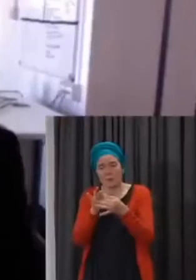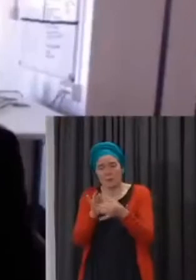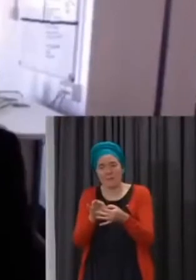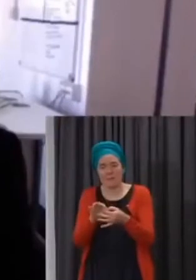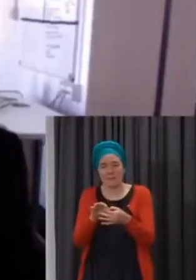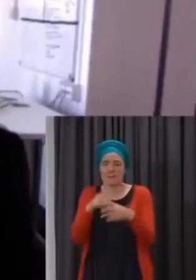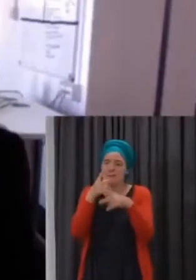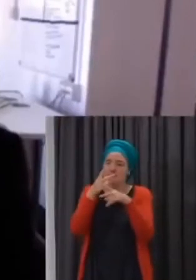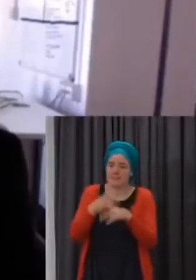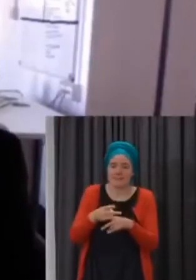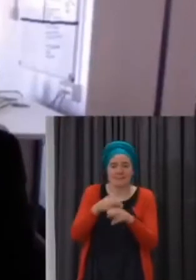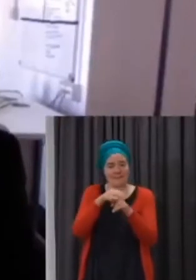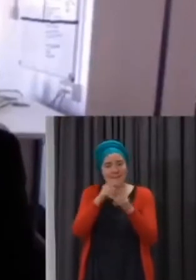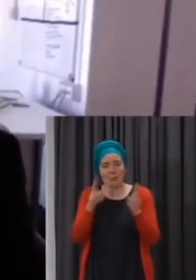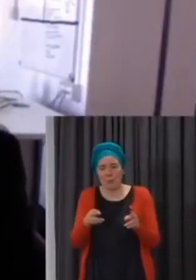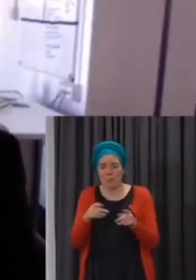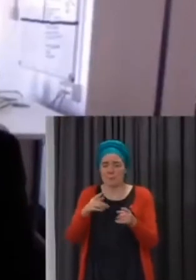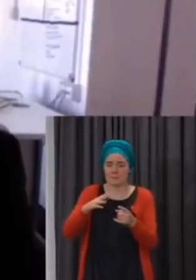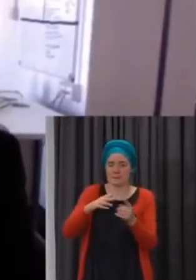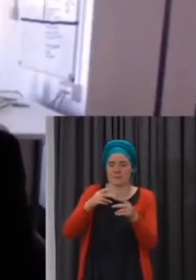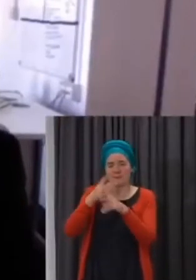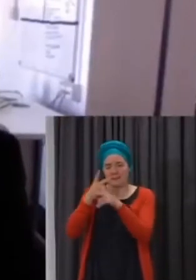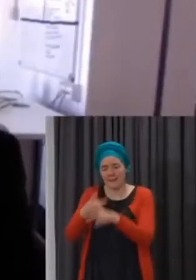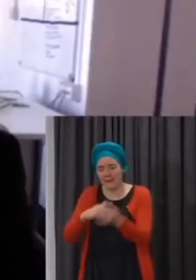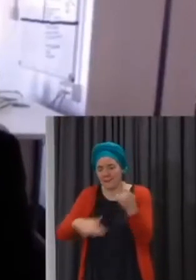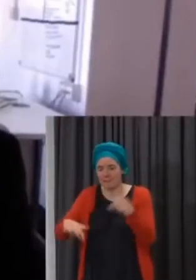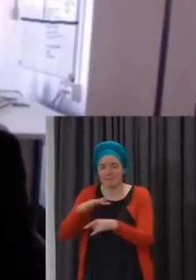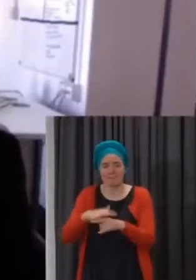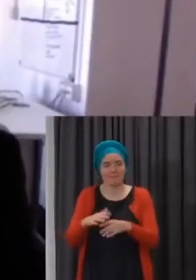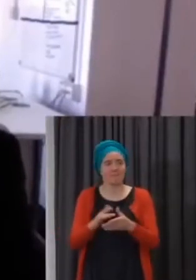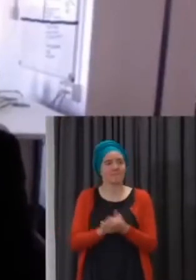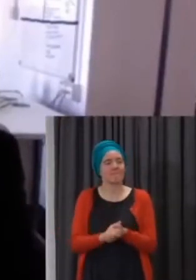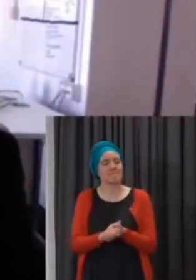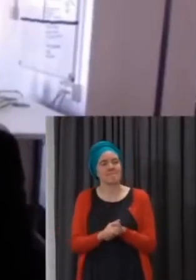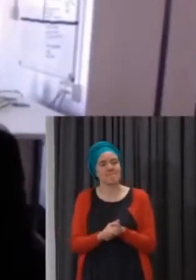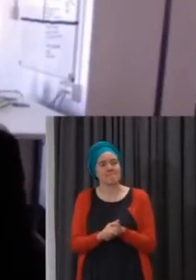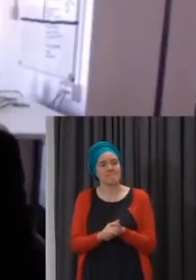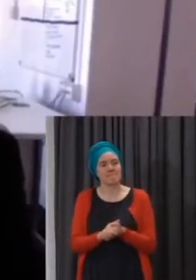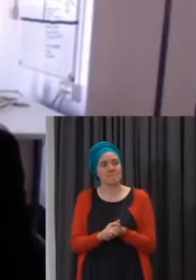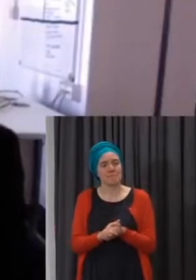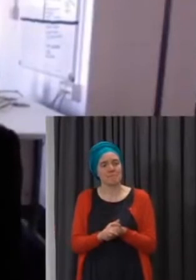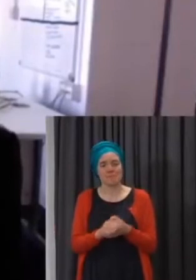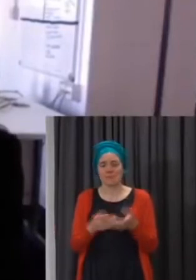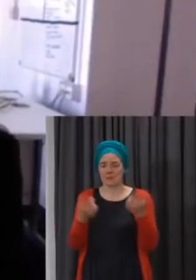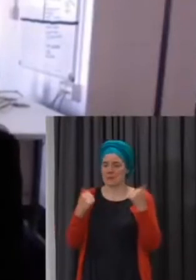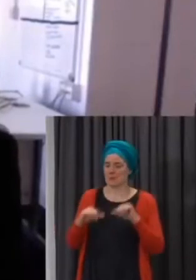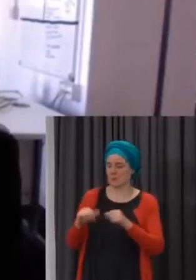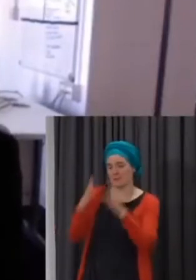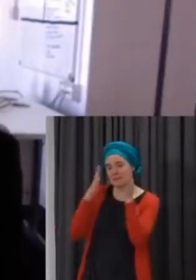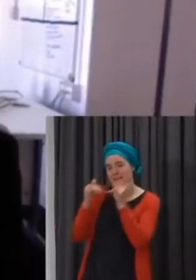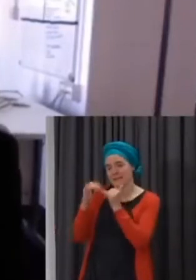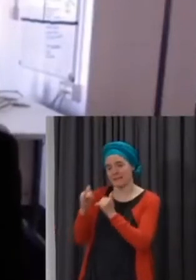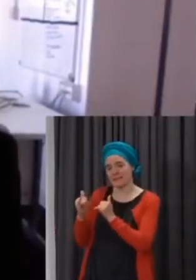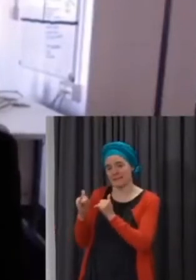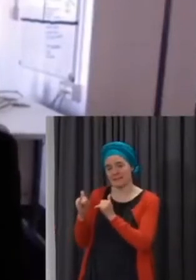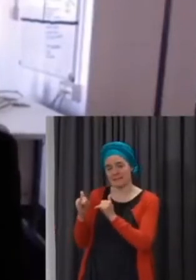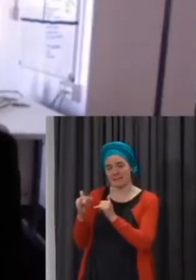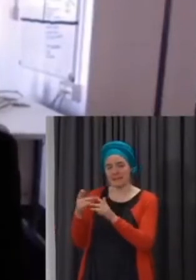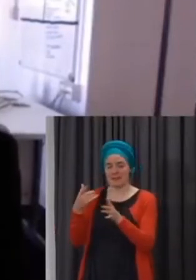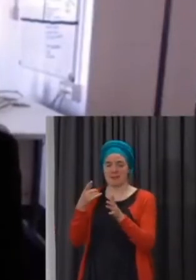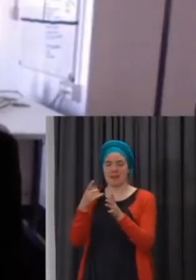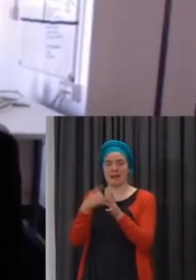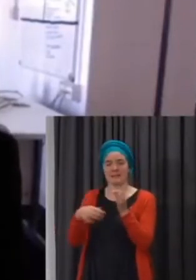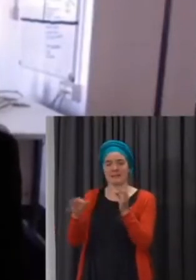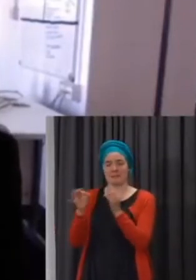Secondly, can I pick up on Adrian's question about the antibody tests, and particularly the ones that have already gone on sale in certain high street